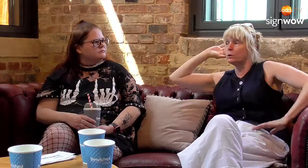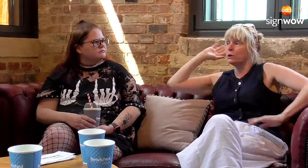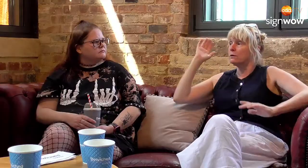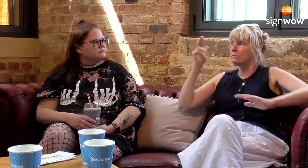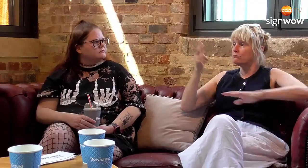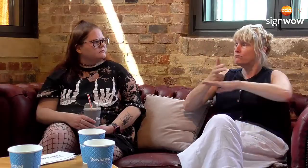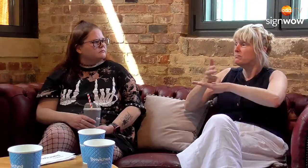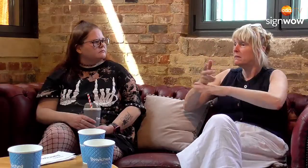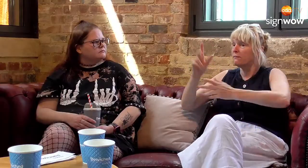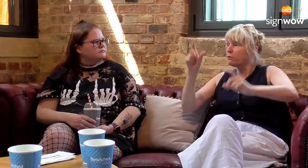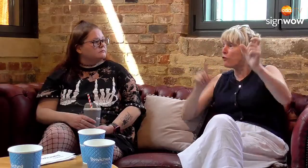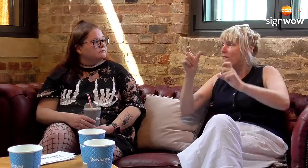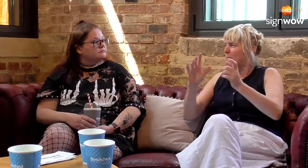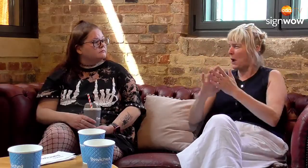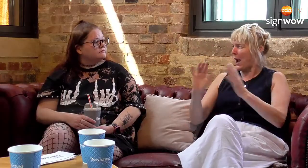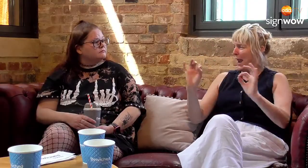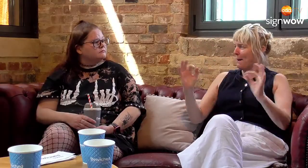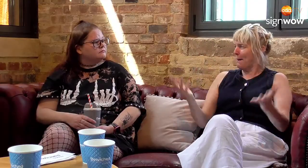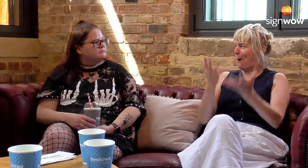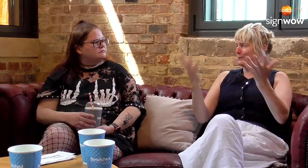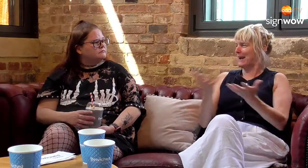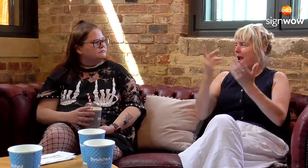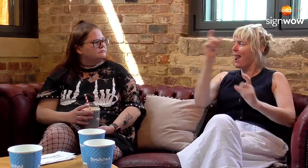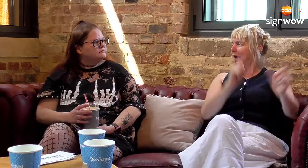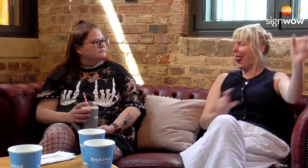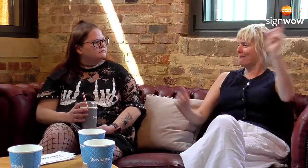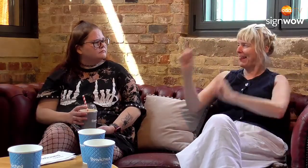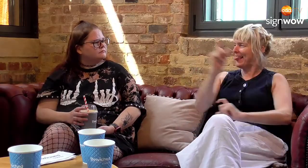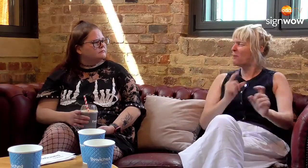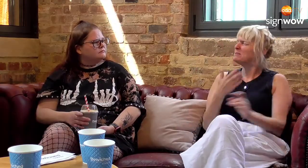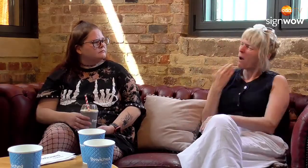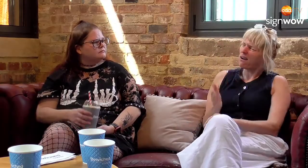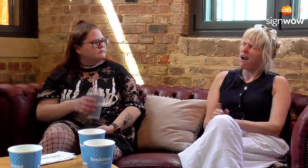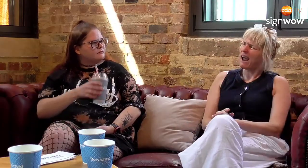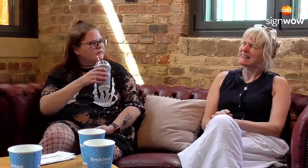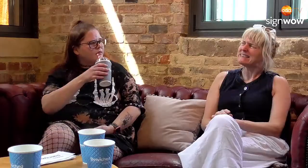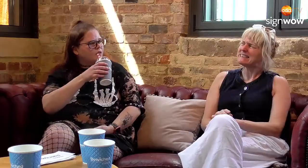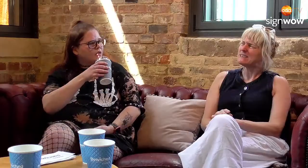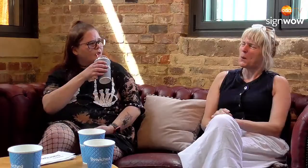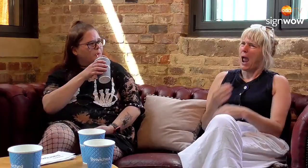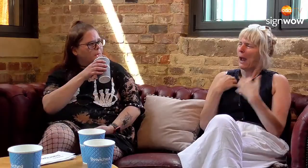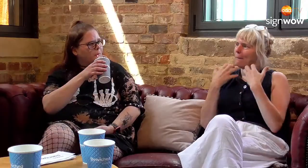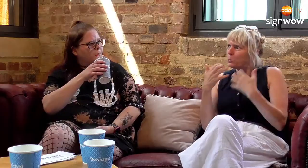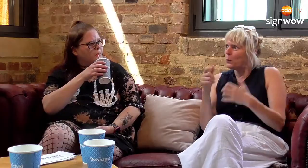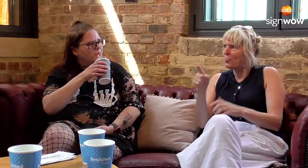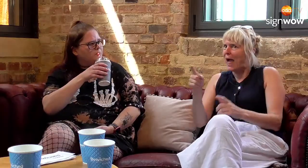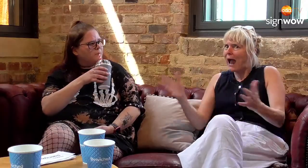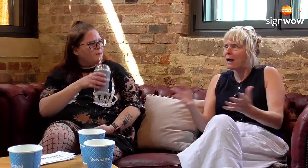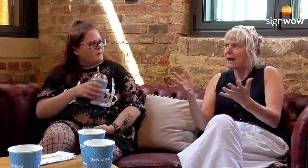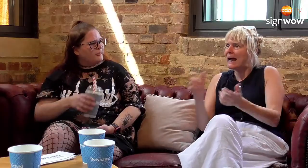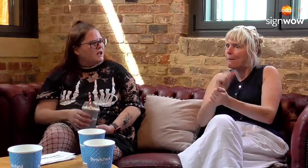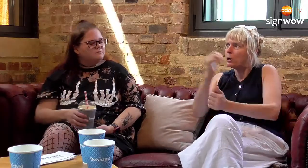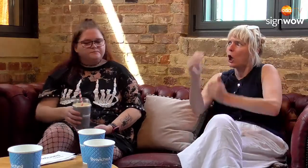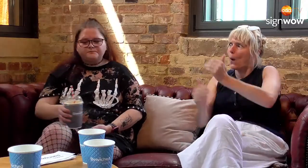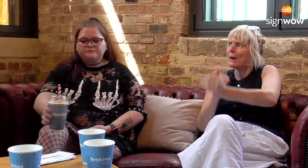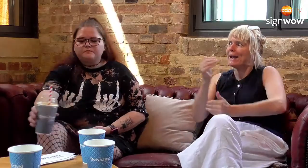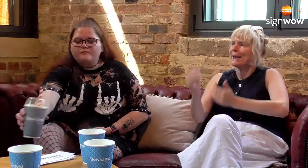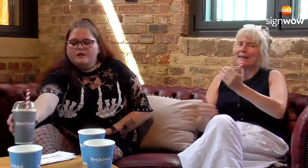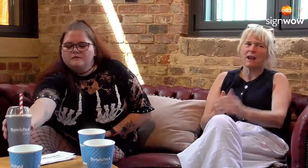it just to go and take photographs there. It's, you know, obviously a little bit modernised and it's very colourful, but it's lovely. So that's my kind of thing, really. I